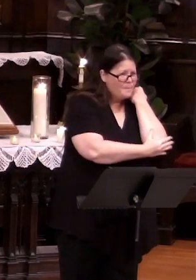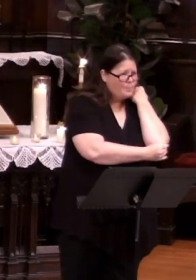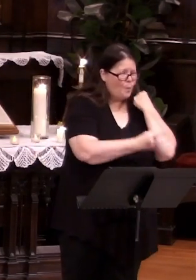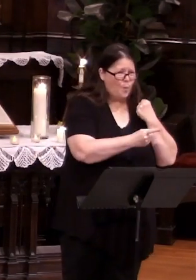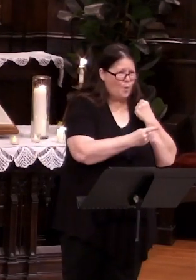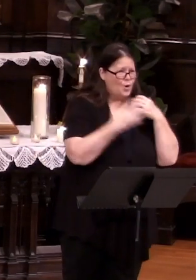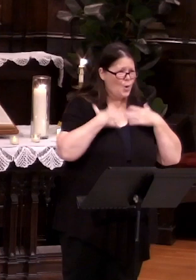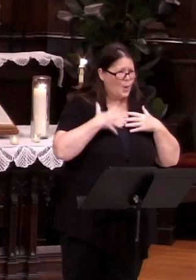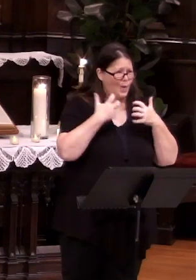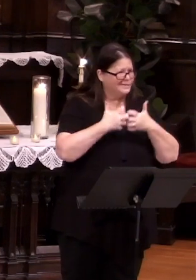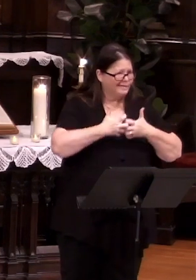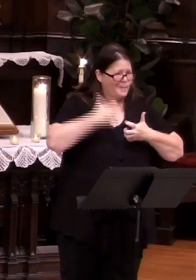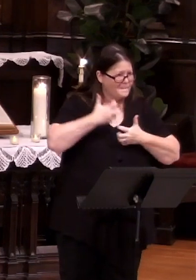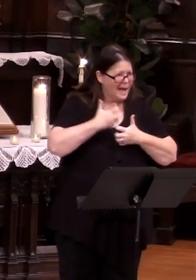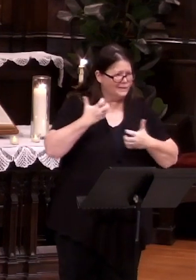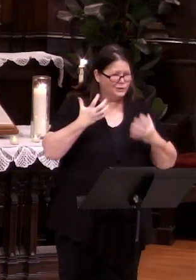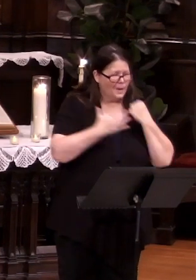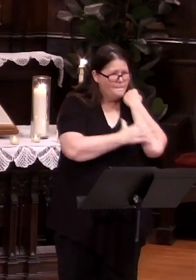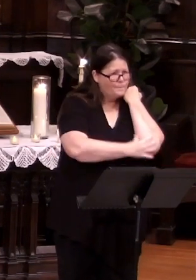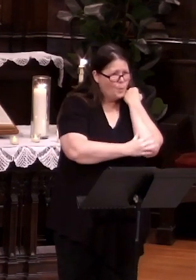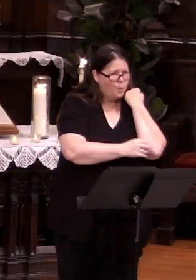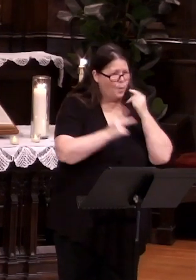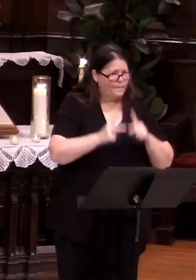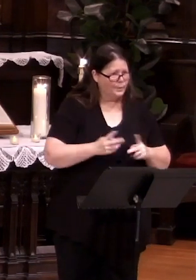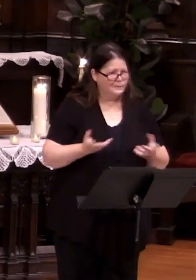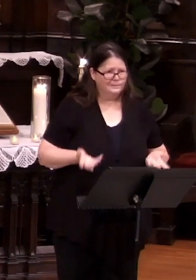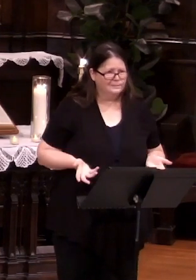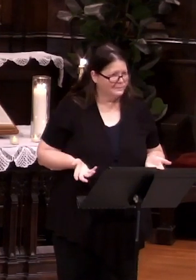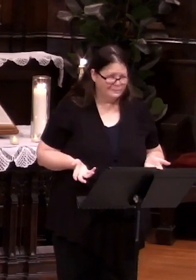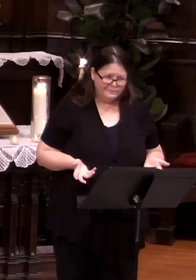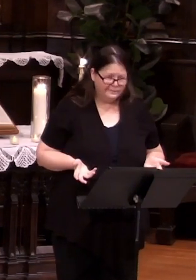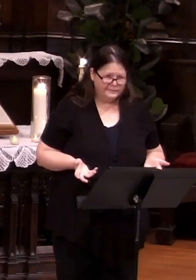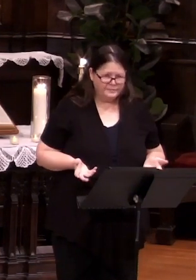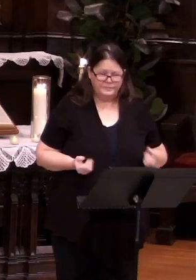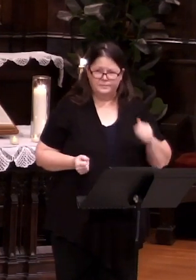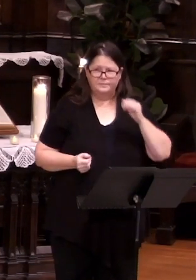allow herself to live such a luxe lifestyle?